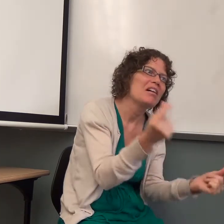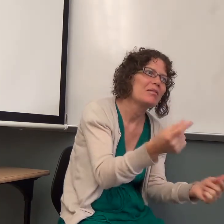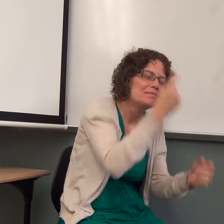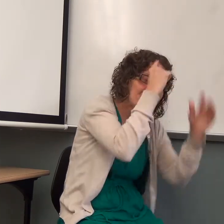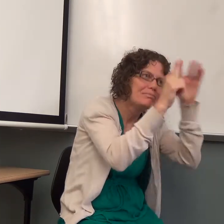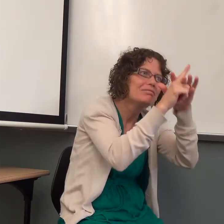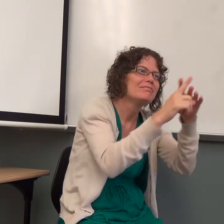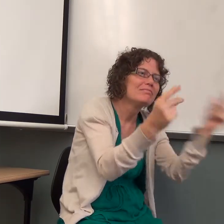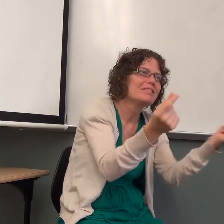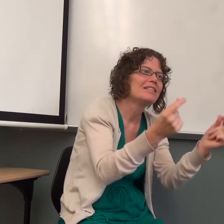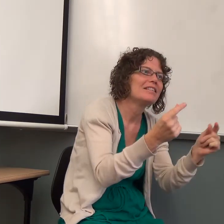be appropriate.